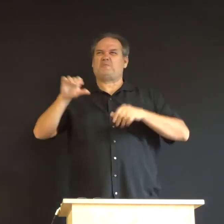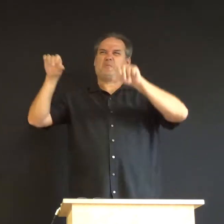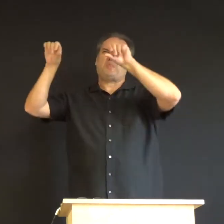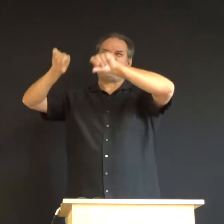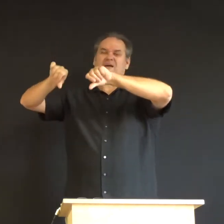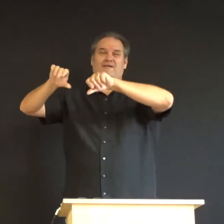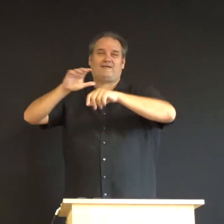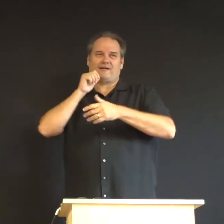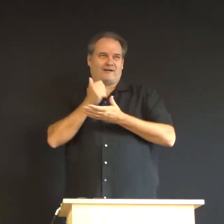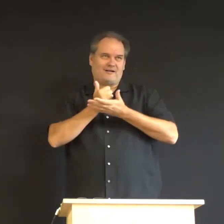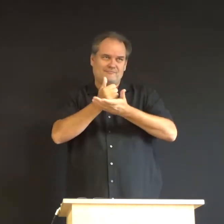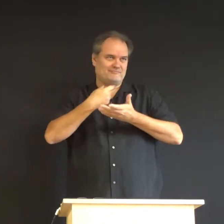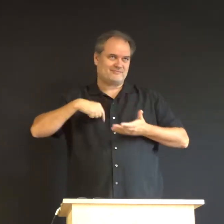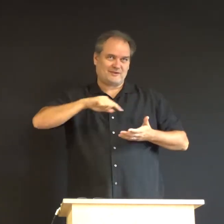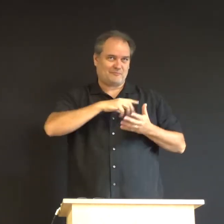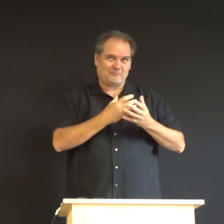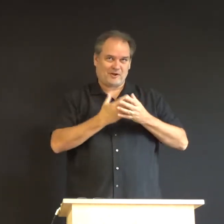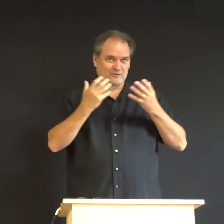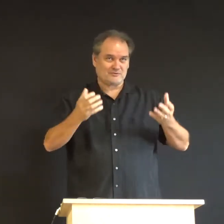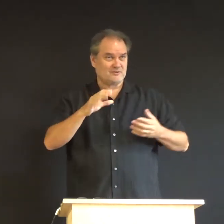they were project. Okay.